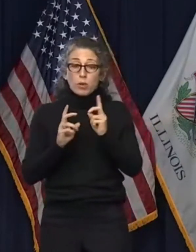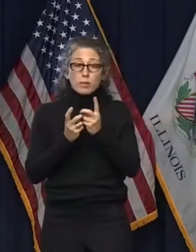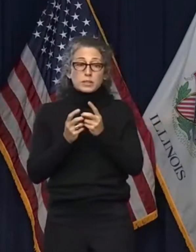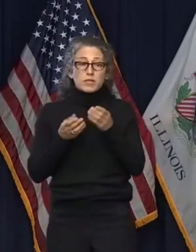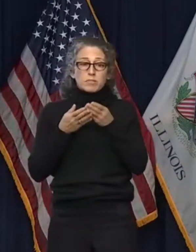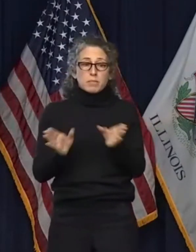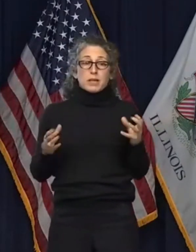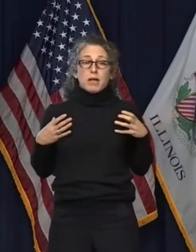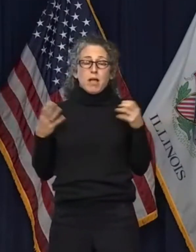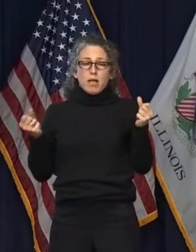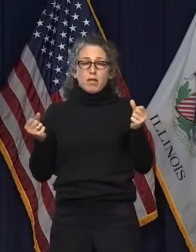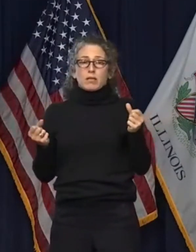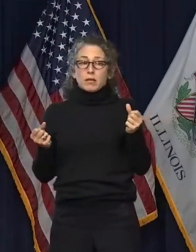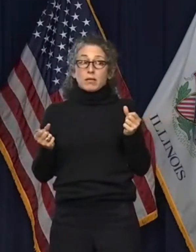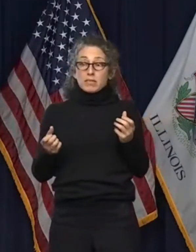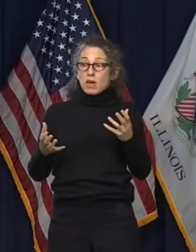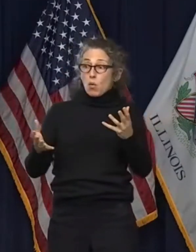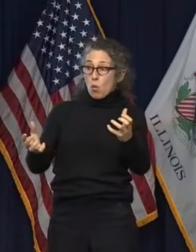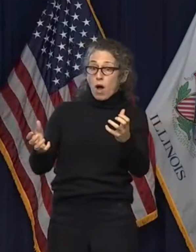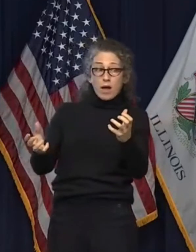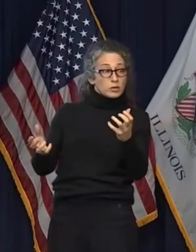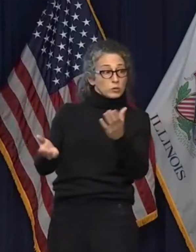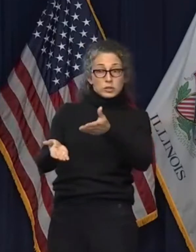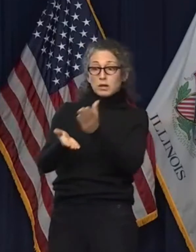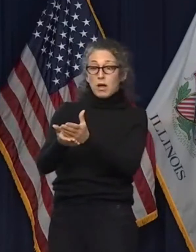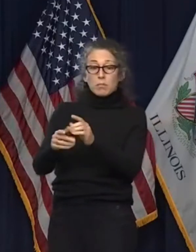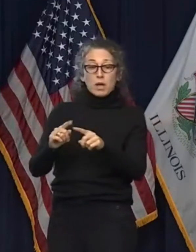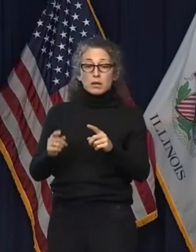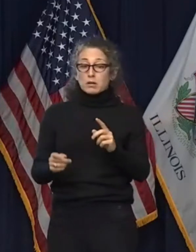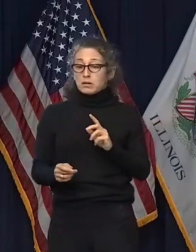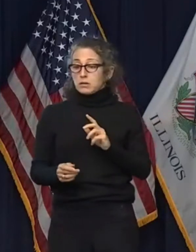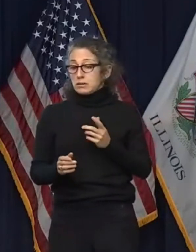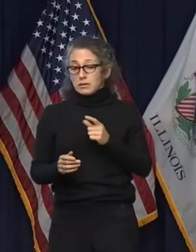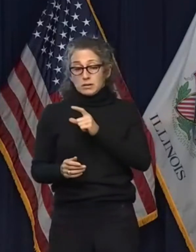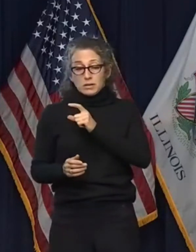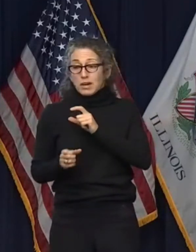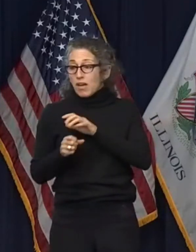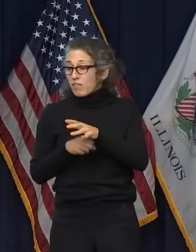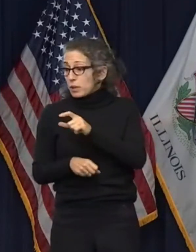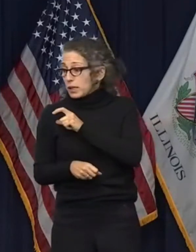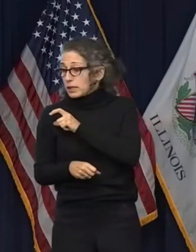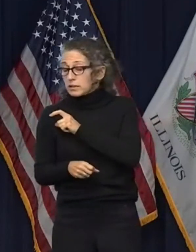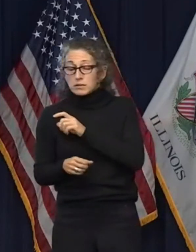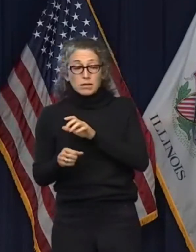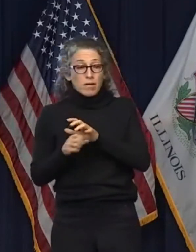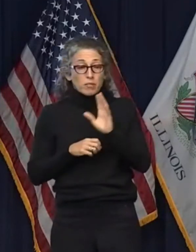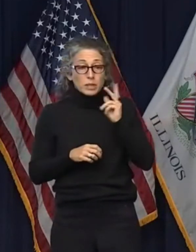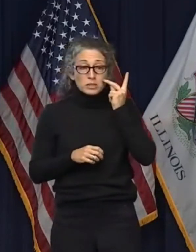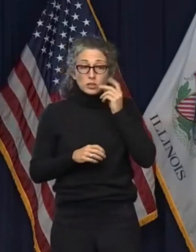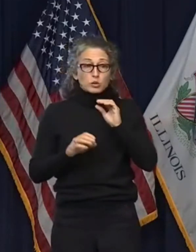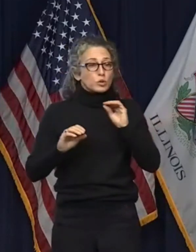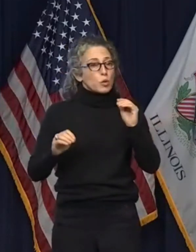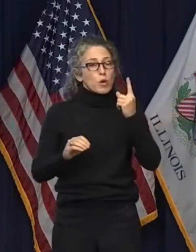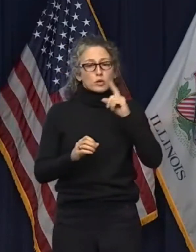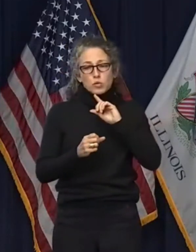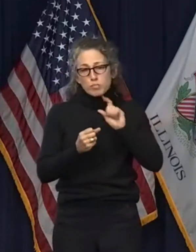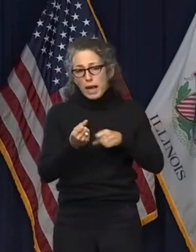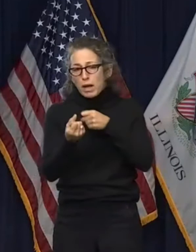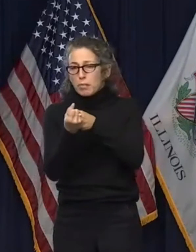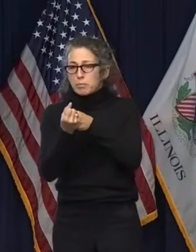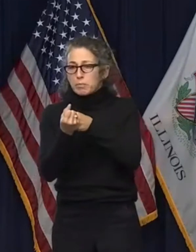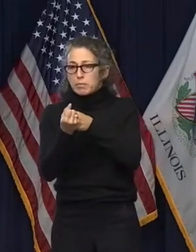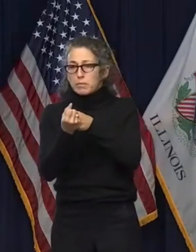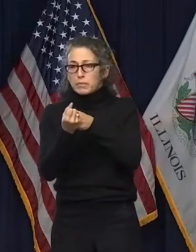want it stopped, but they don't have the personnel, the law enforcement, the elected officials behind them. And so it is